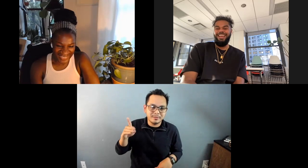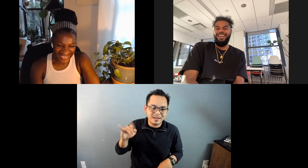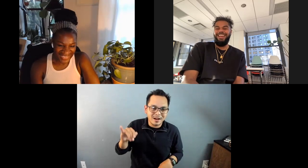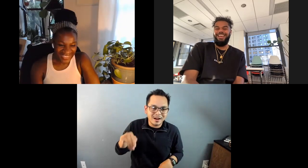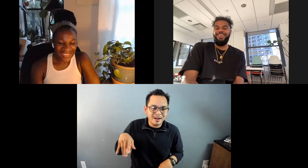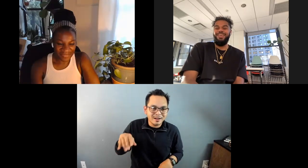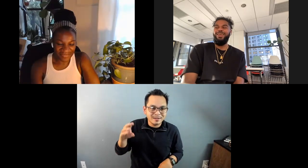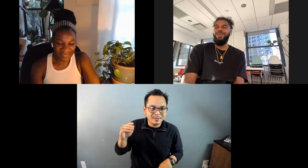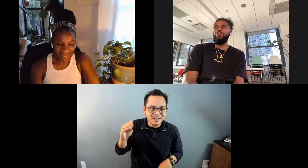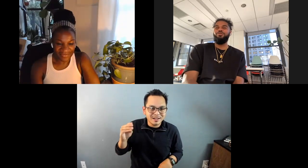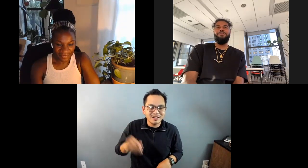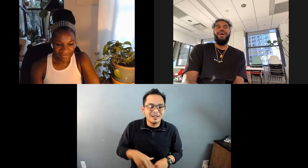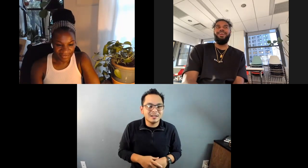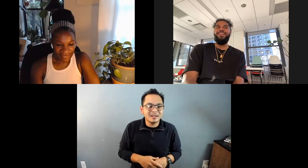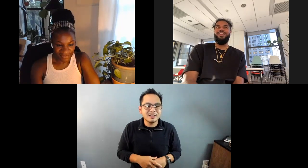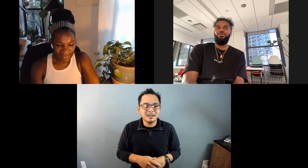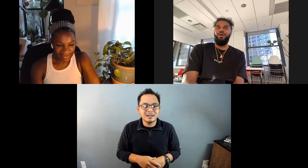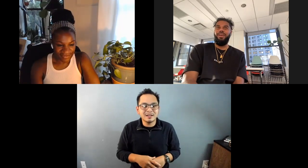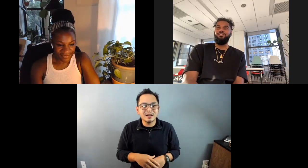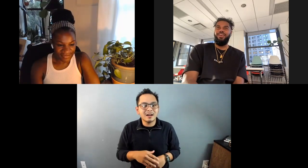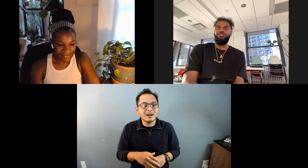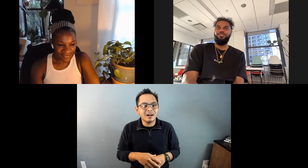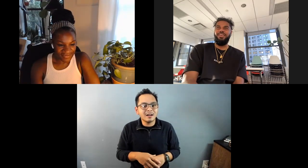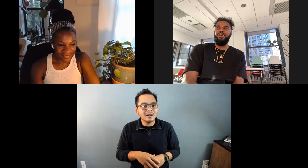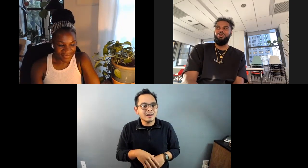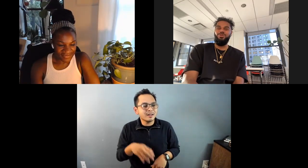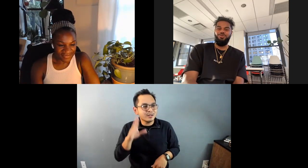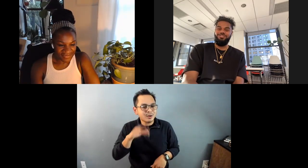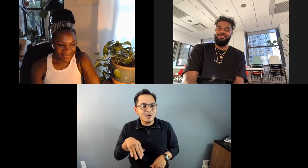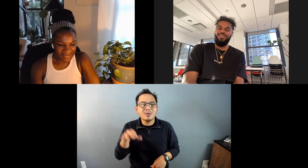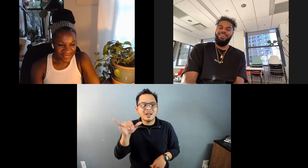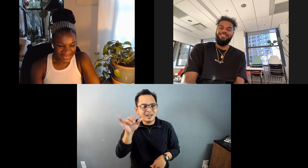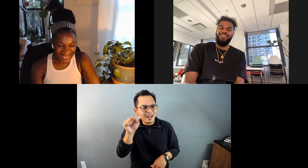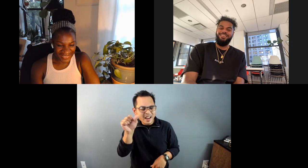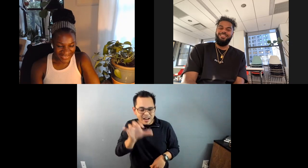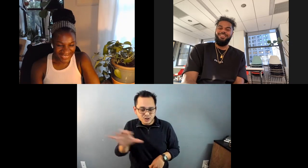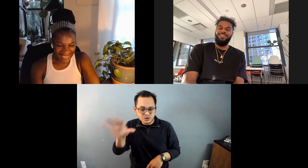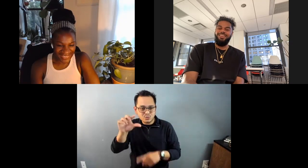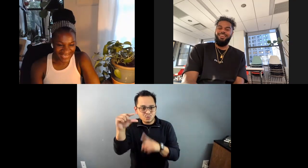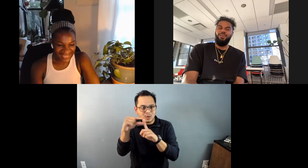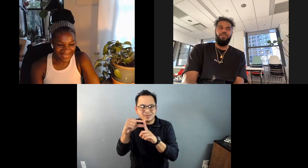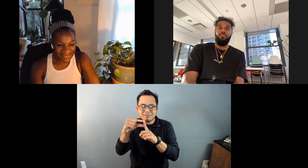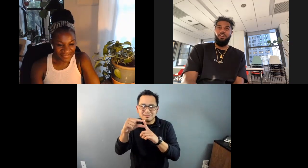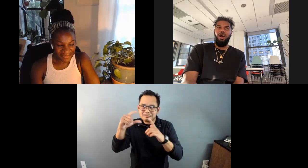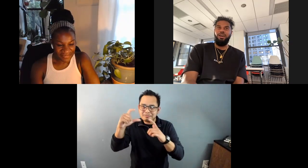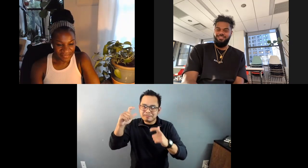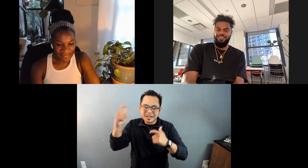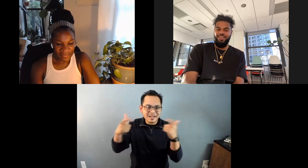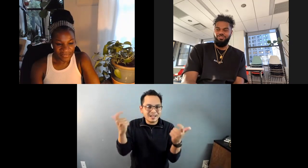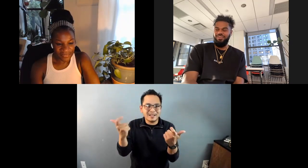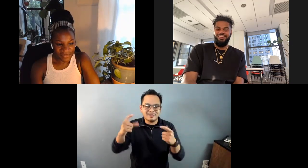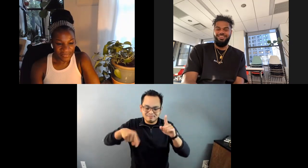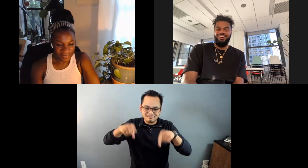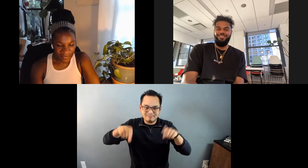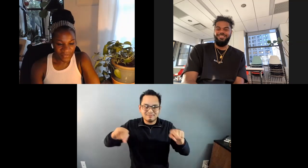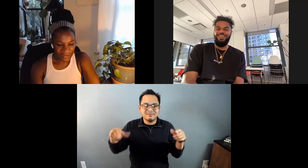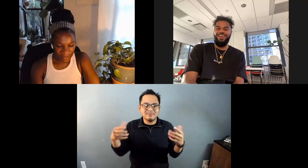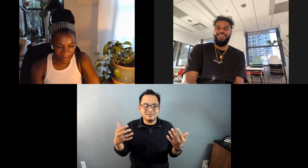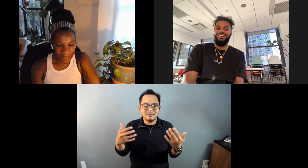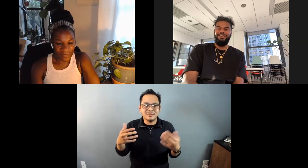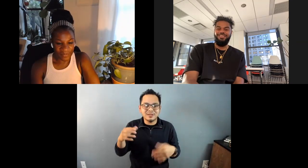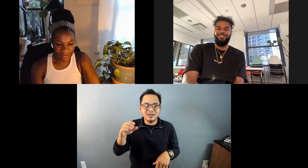yeah, I think you hit it right on the money. Yeah. And it's like this thing of like we're looking, it's I guess a sense of belonging that